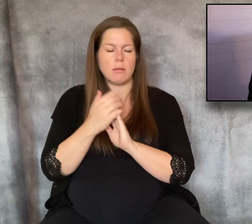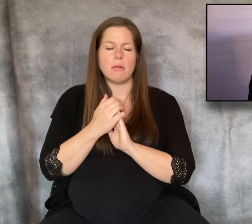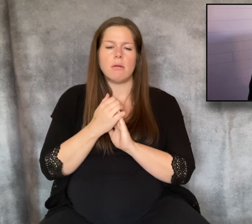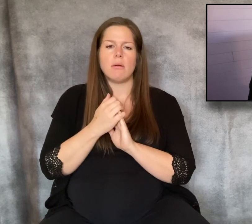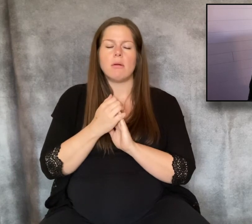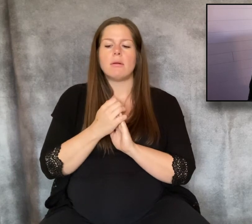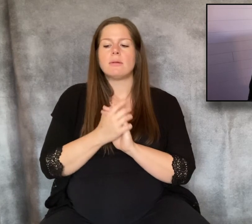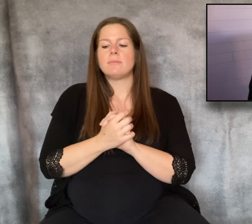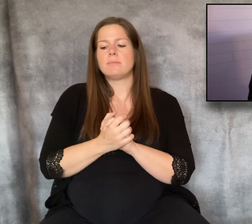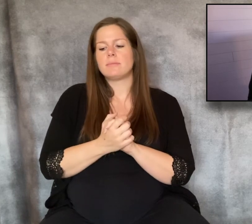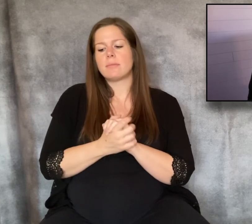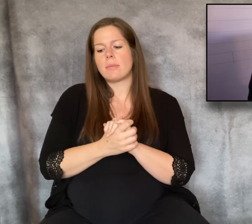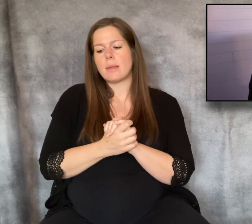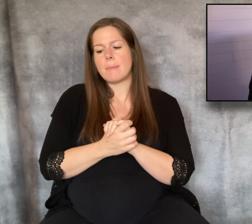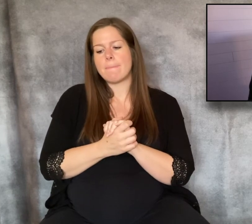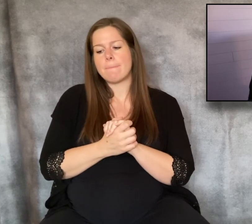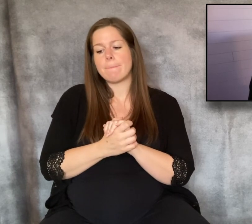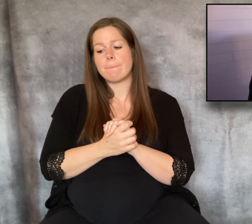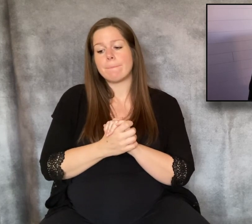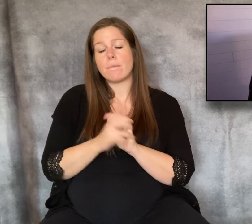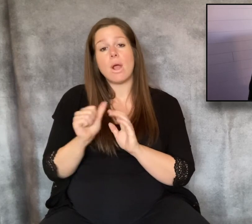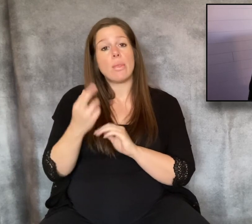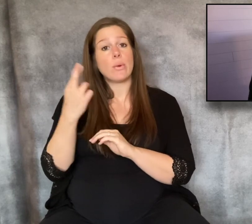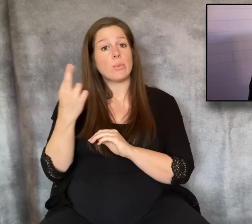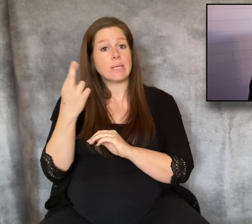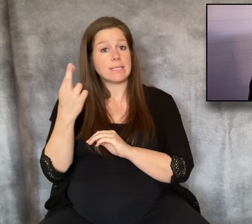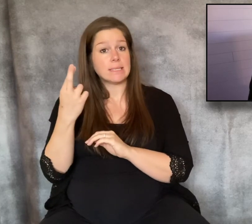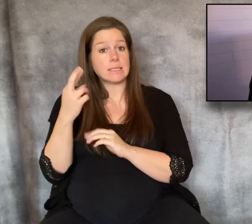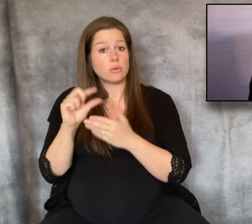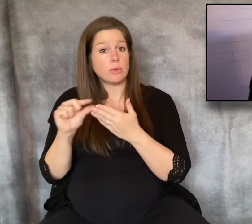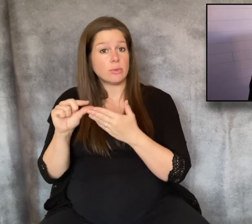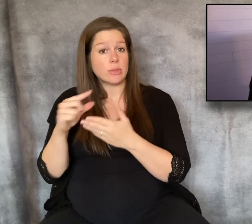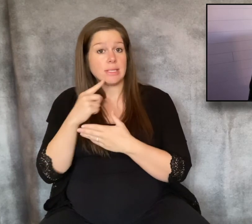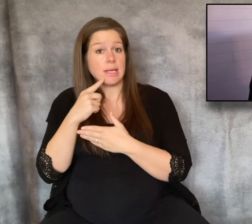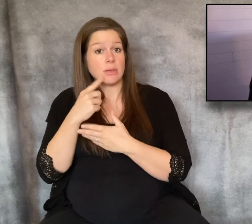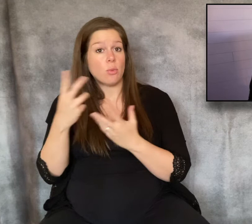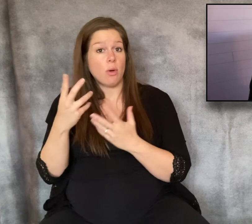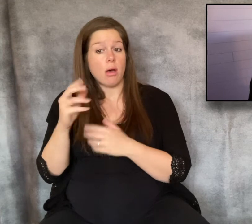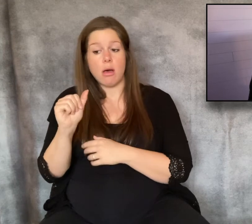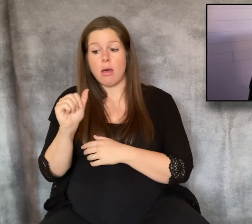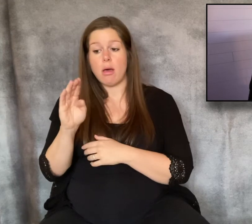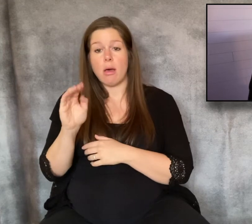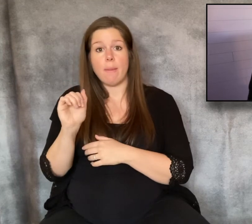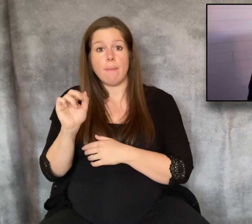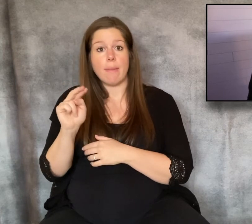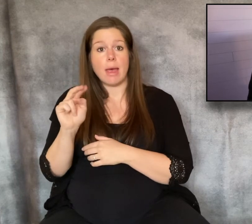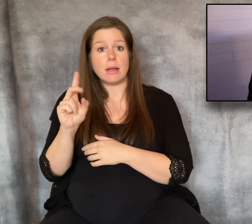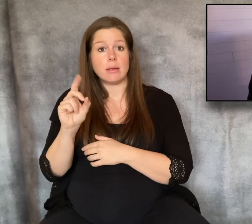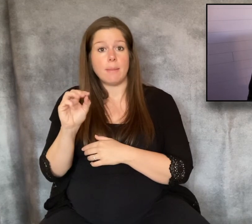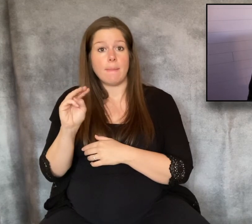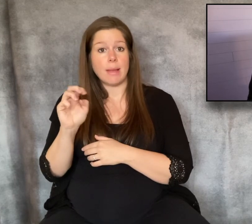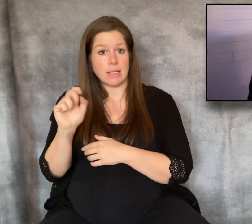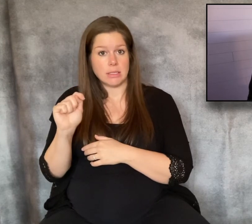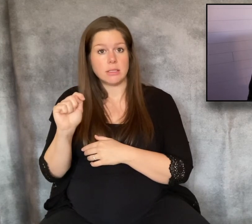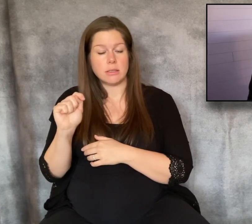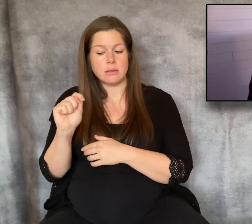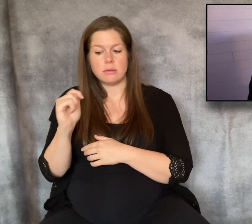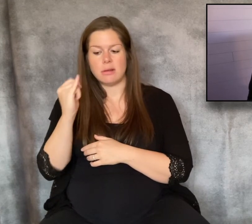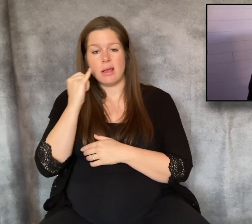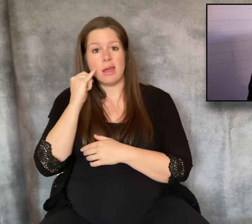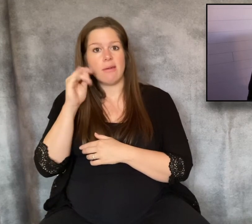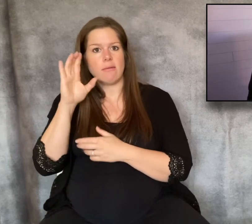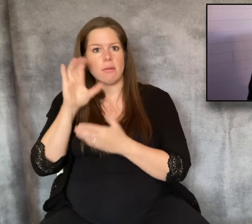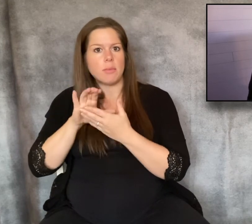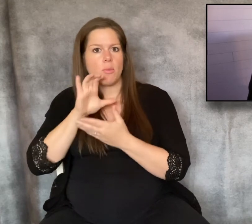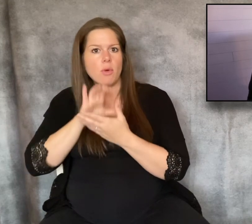Now there are a couple other reasons that are in the scriptures. One would be for abandonment. I hold to that position, that if your spouse abandons you,